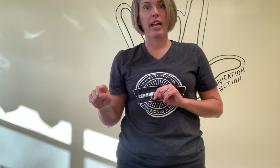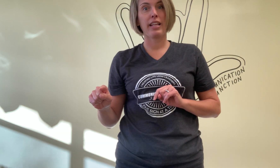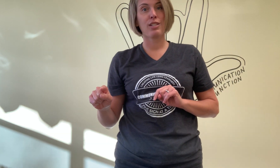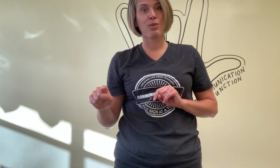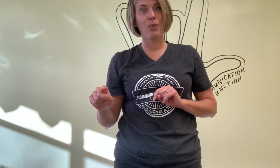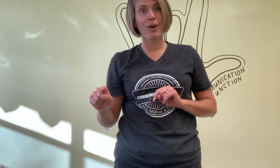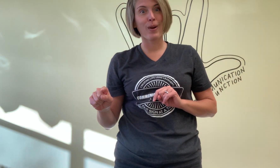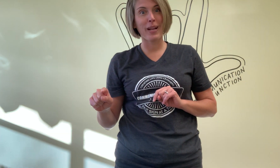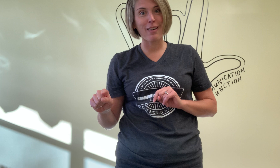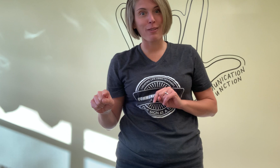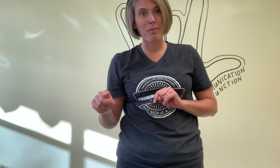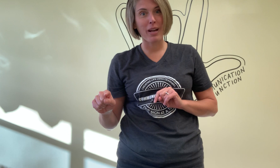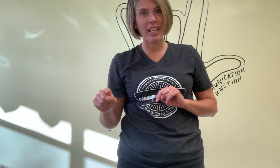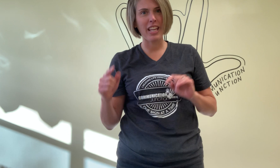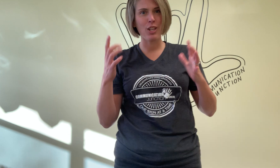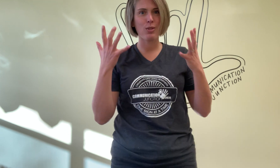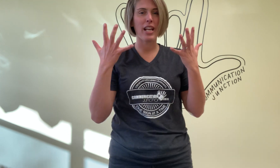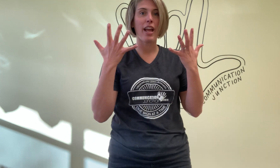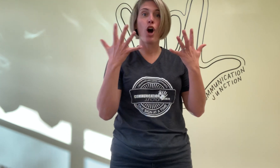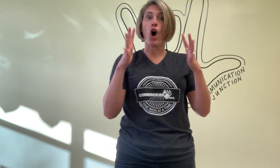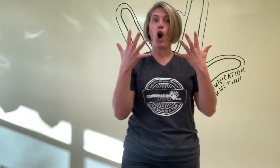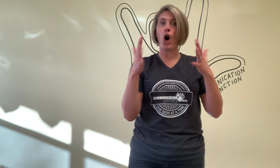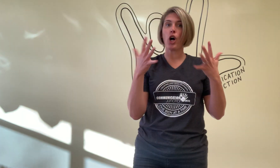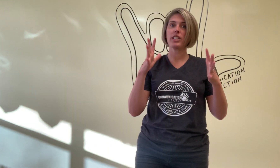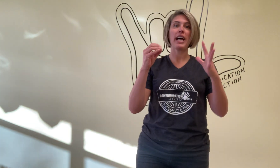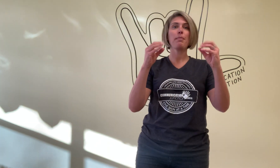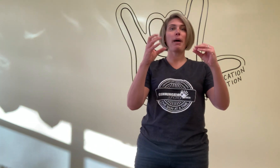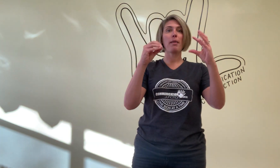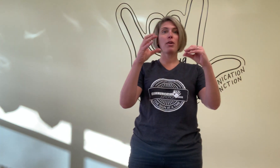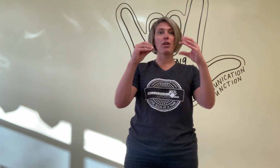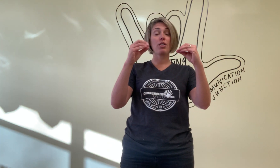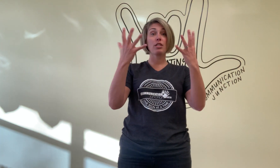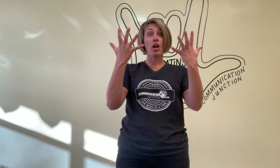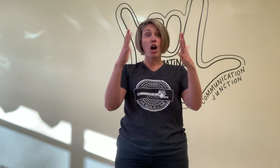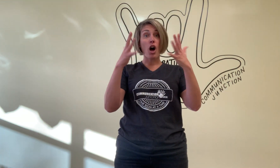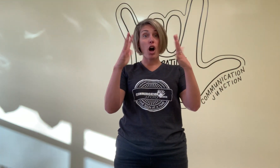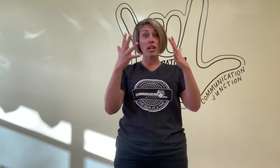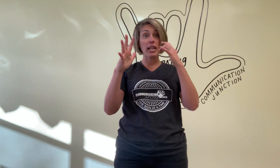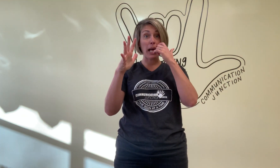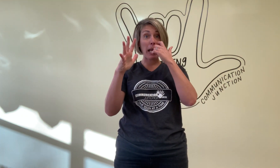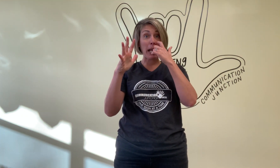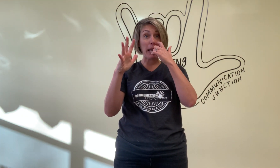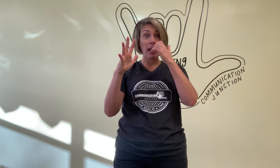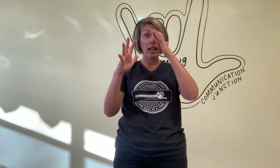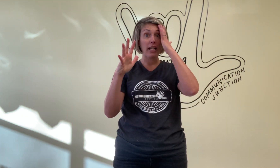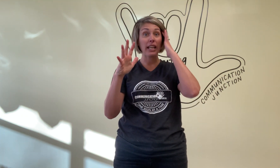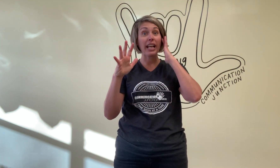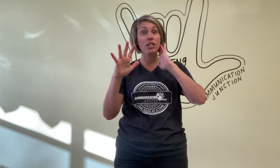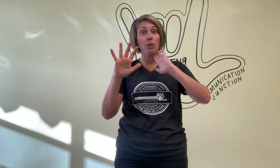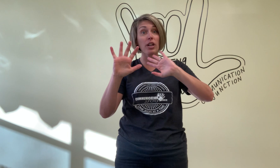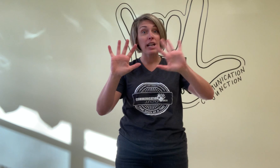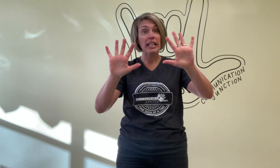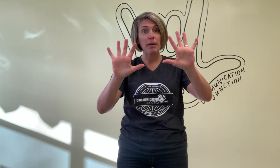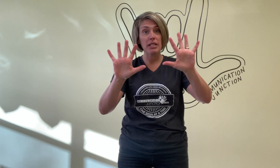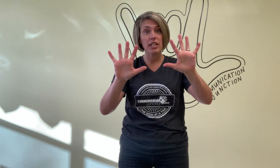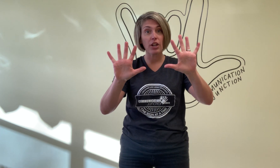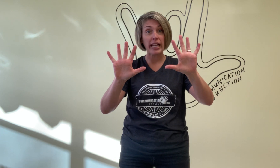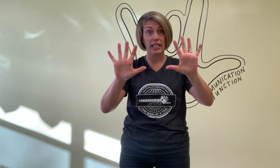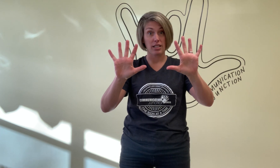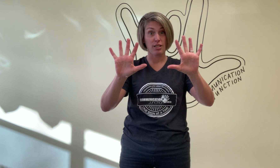Nice work, everybody. Can you say, all done, bubbles? All done. Nice work. Let me see your hands. Are